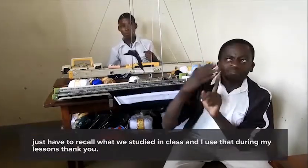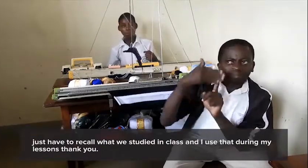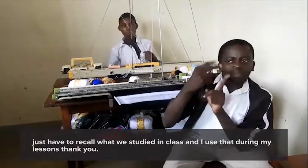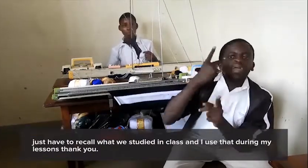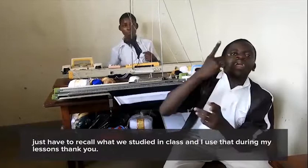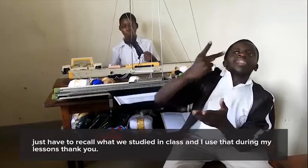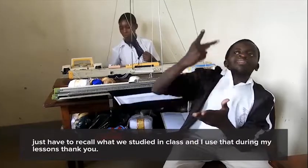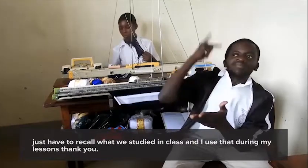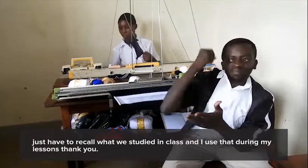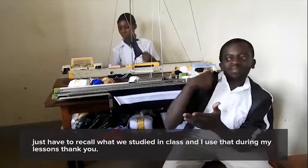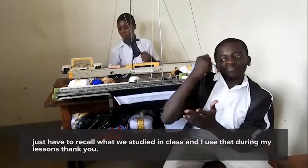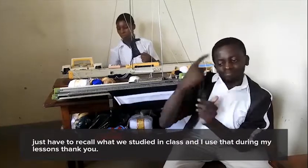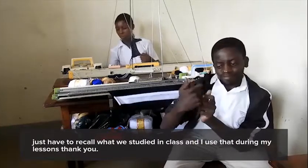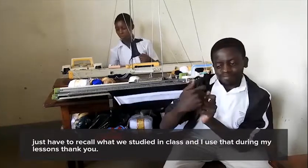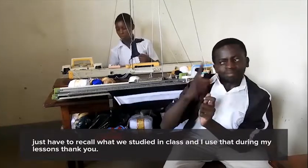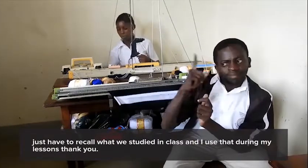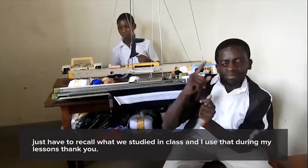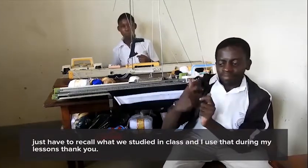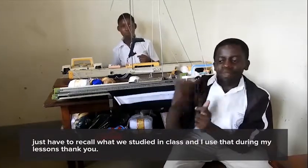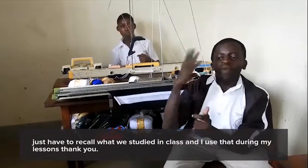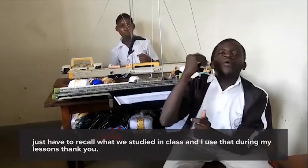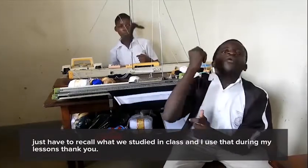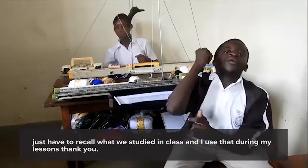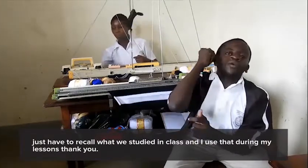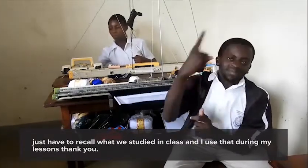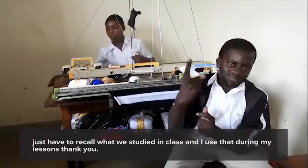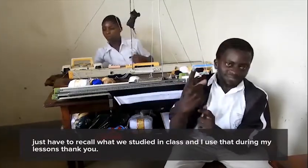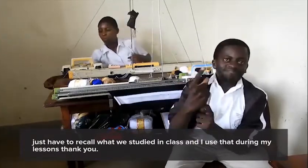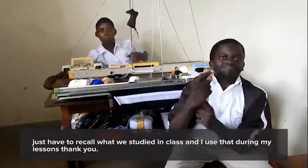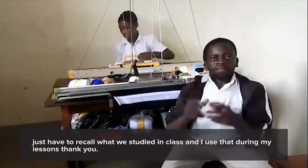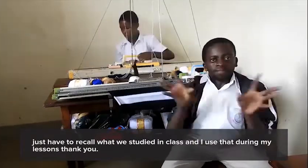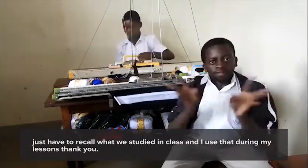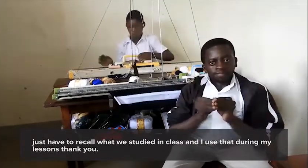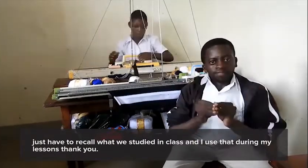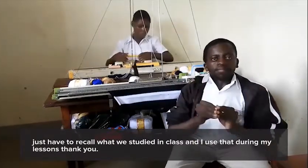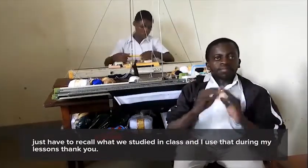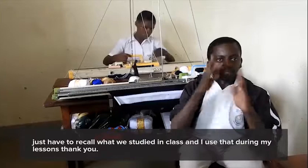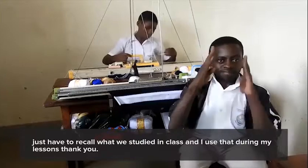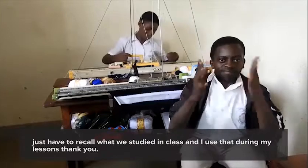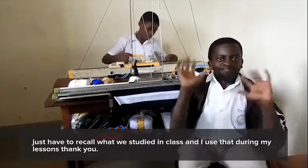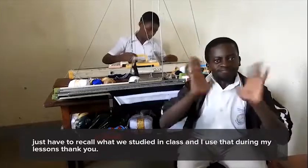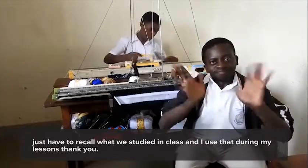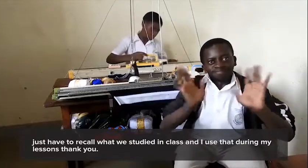So I just have to recall what we studied in class and I use that during my lessons. Thank you.